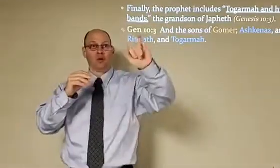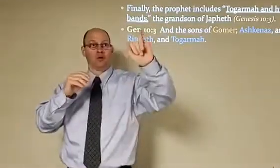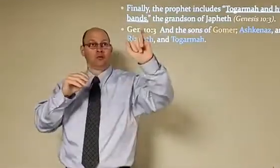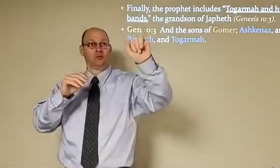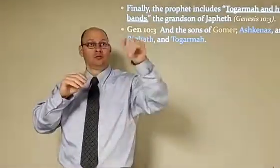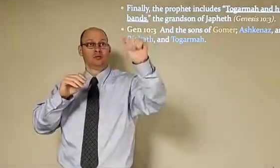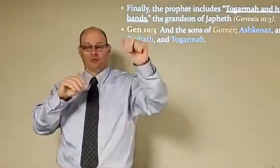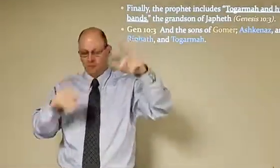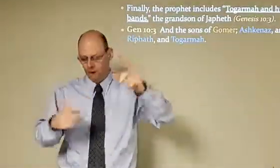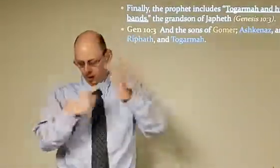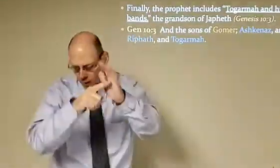Togarmah.